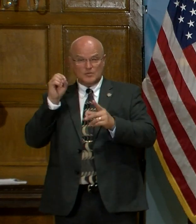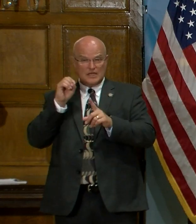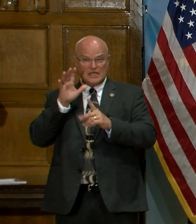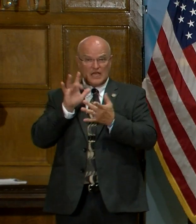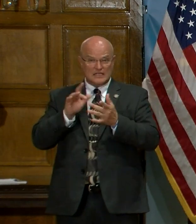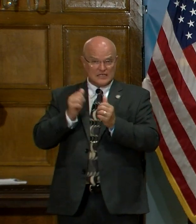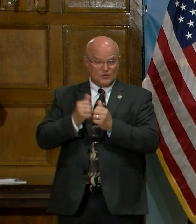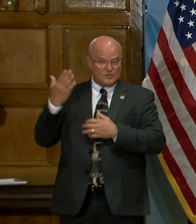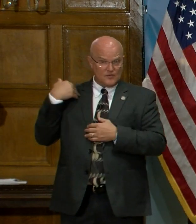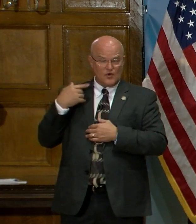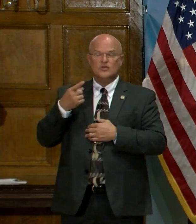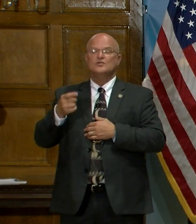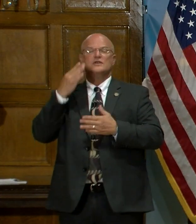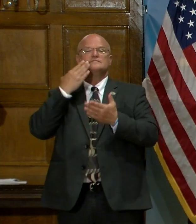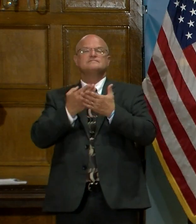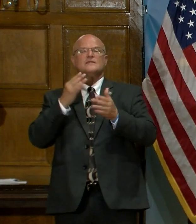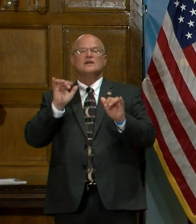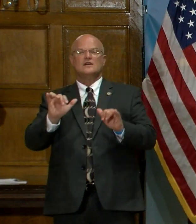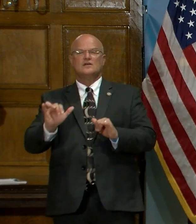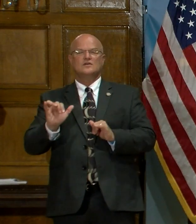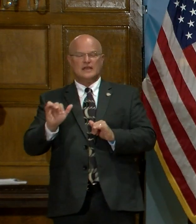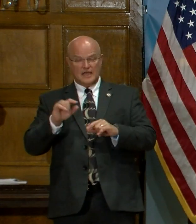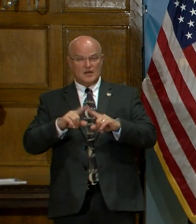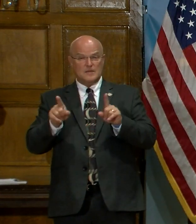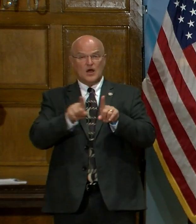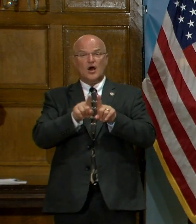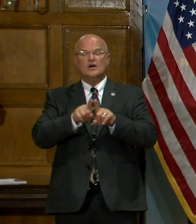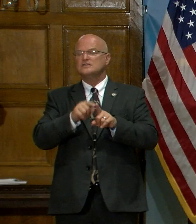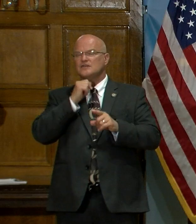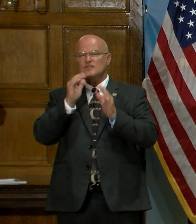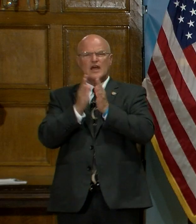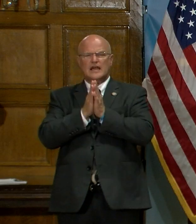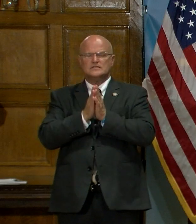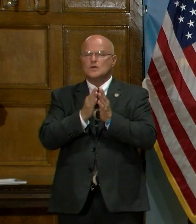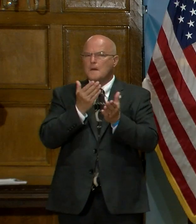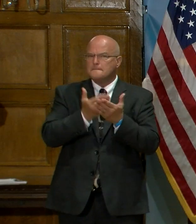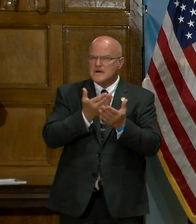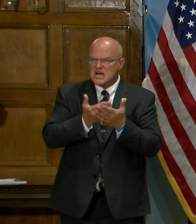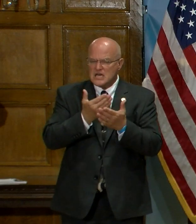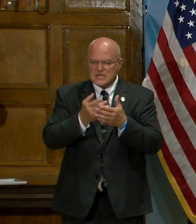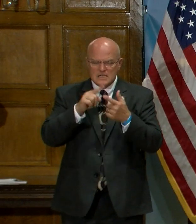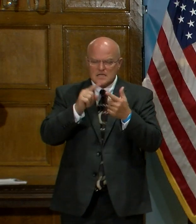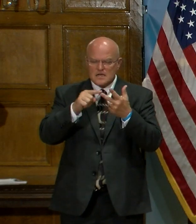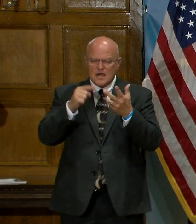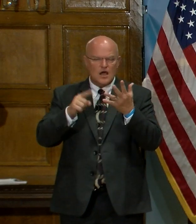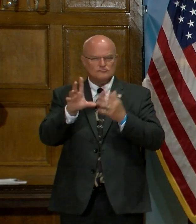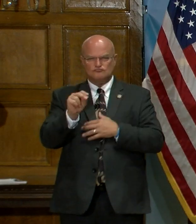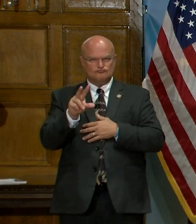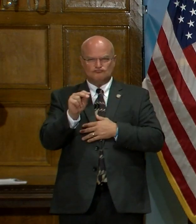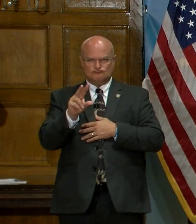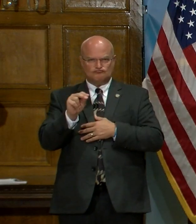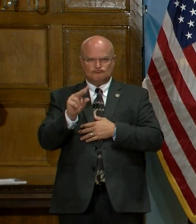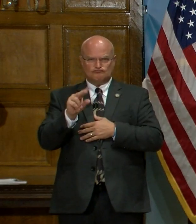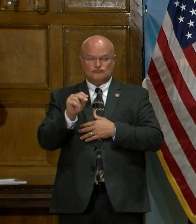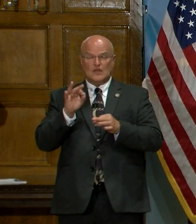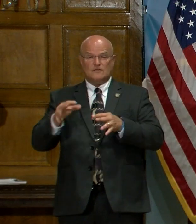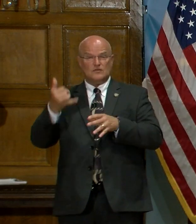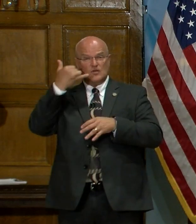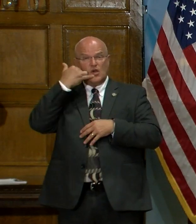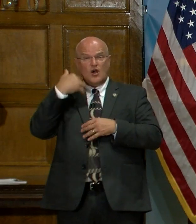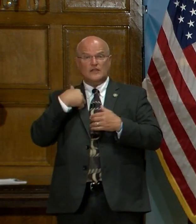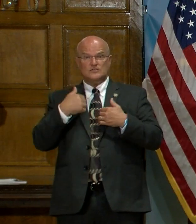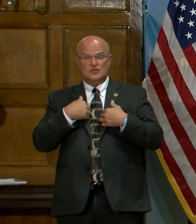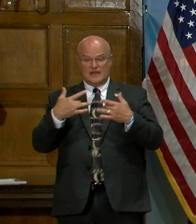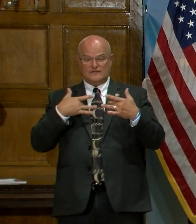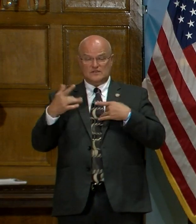been in contact with, so you can verify that. They also won't ask you for money or anything like that. So if you should receive a call